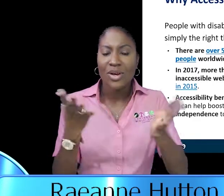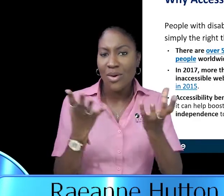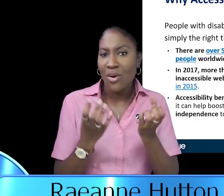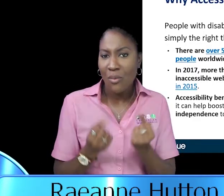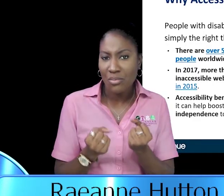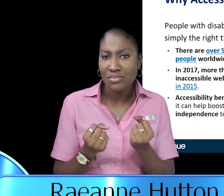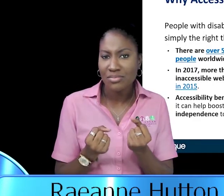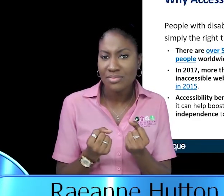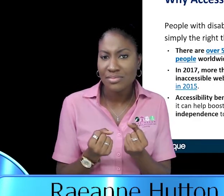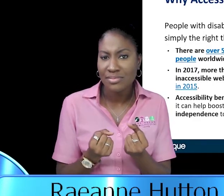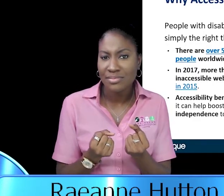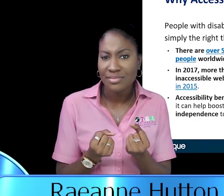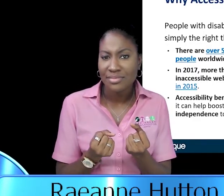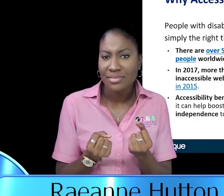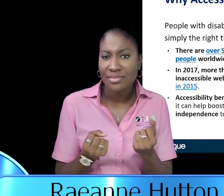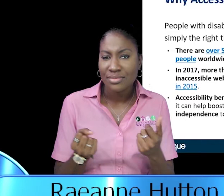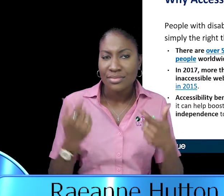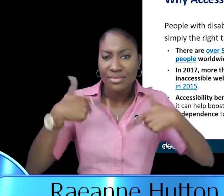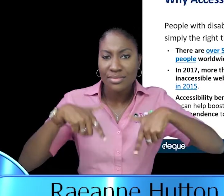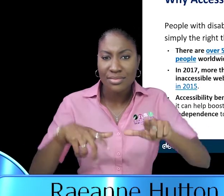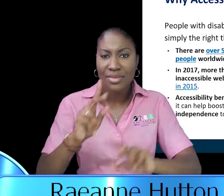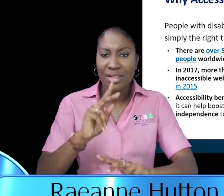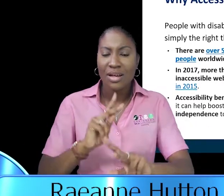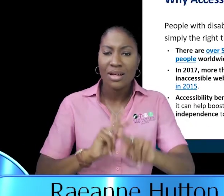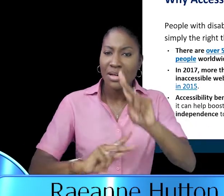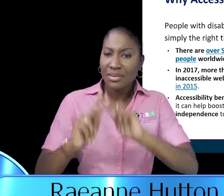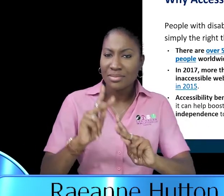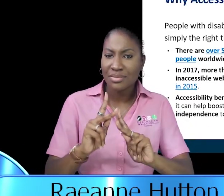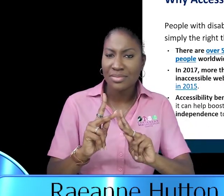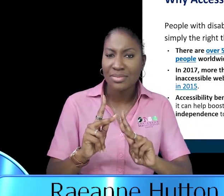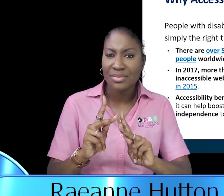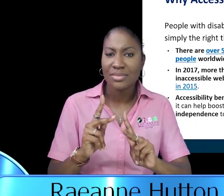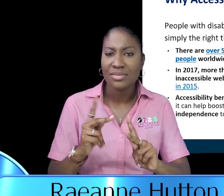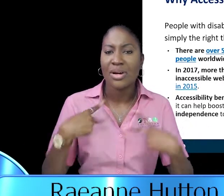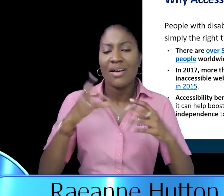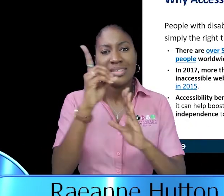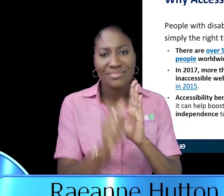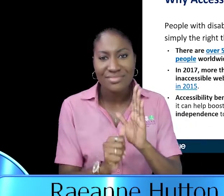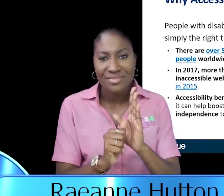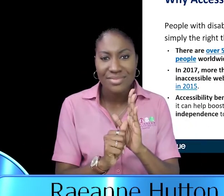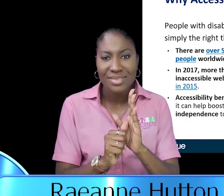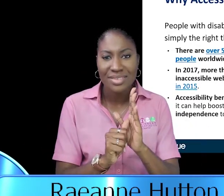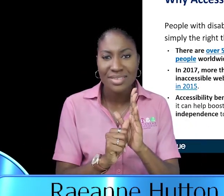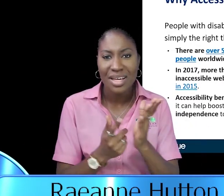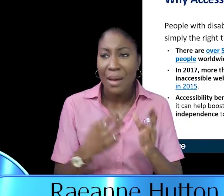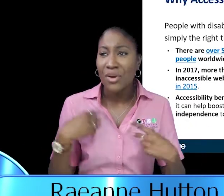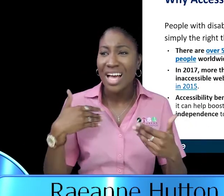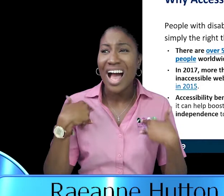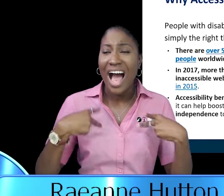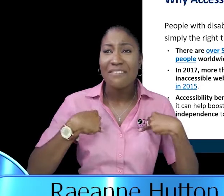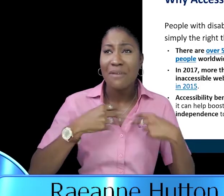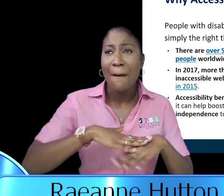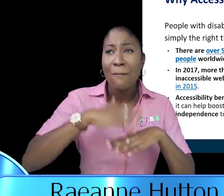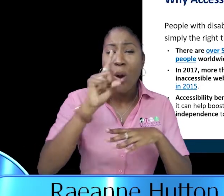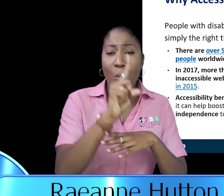not provide accessibility to, worldwide, it's 1 billion people that have one form of a